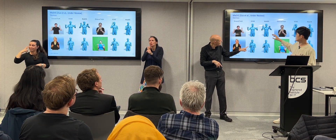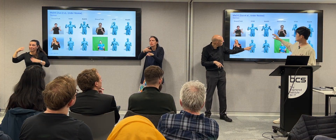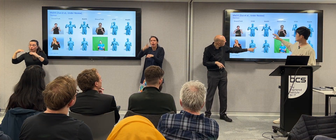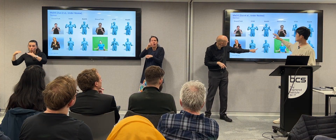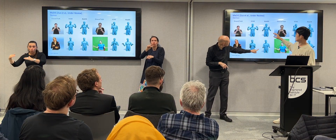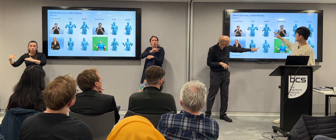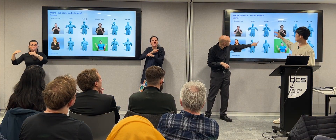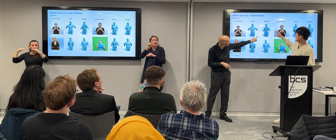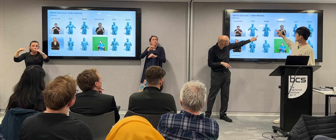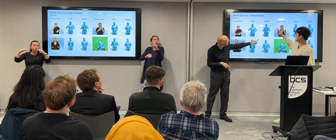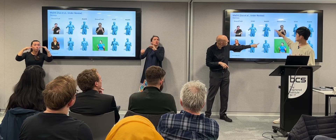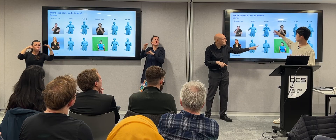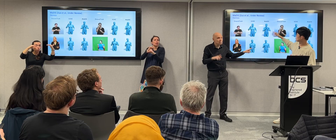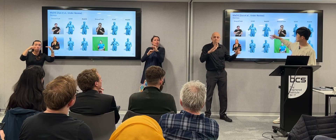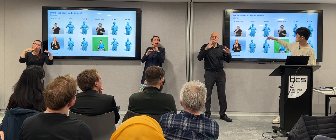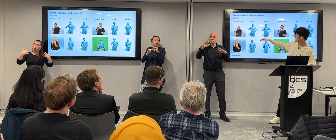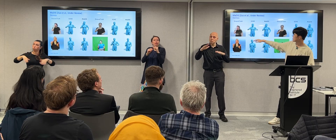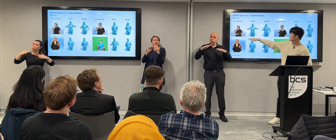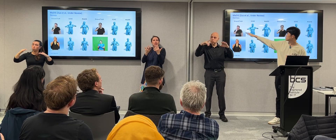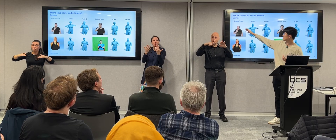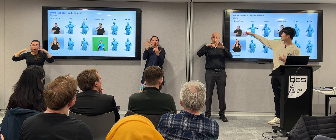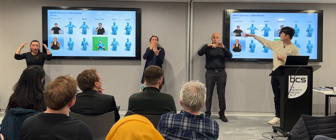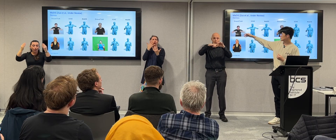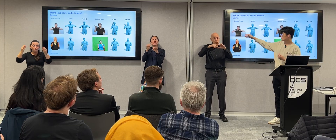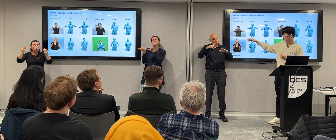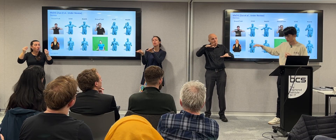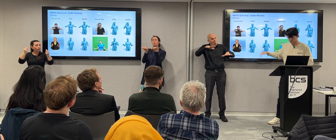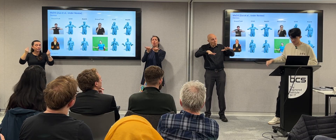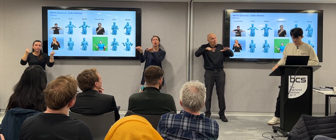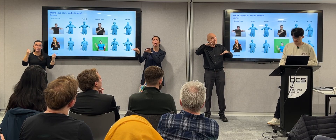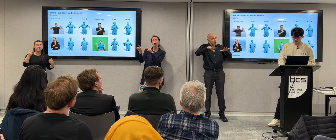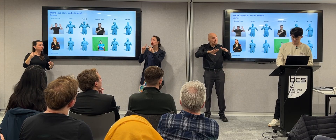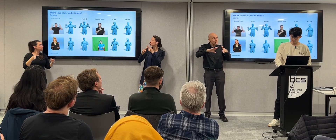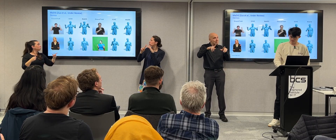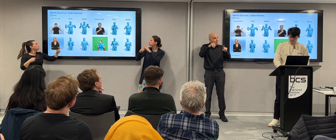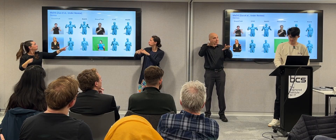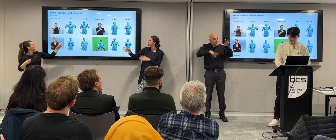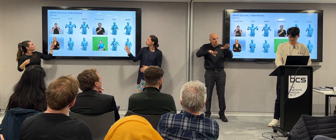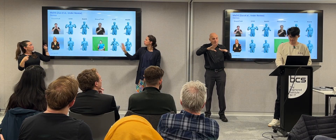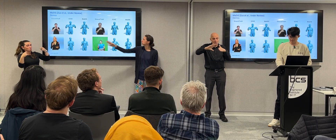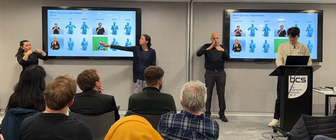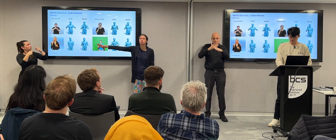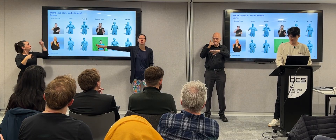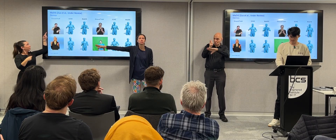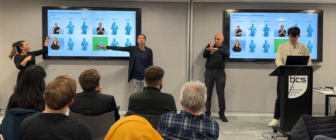and look similar to the ground truth.